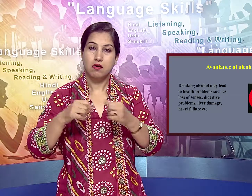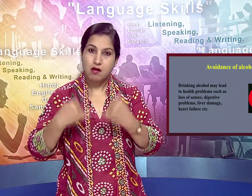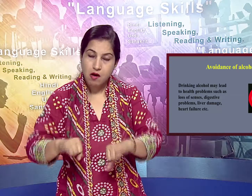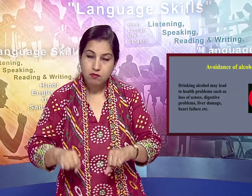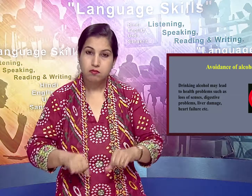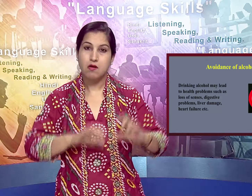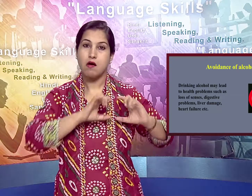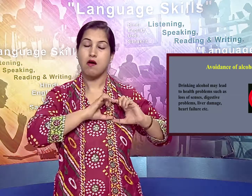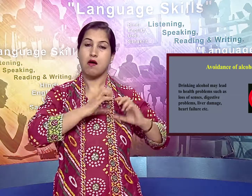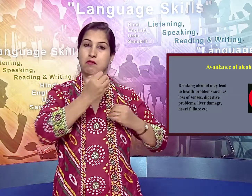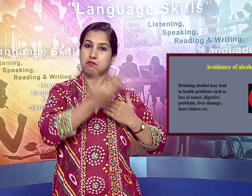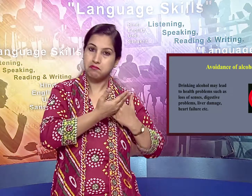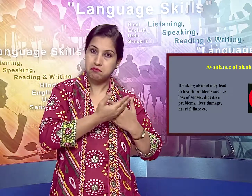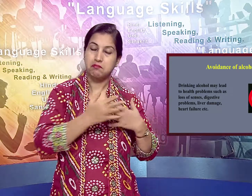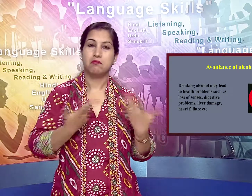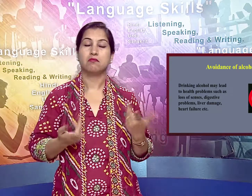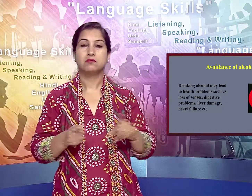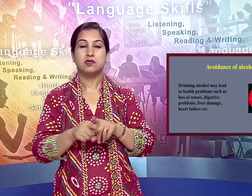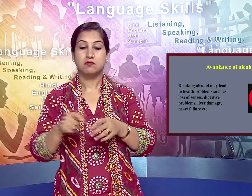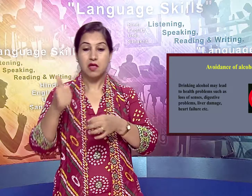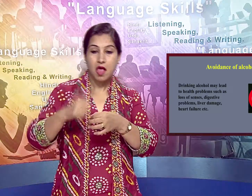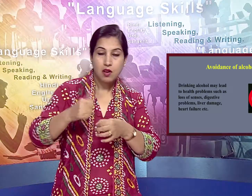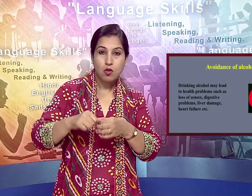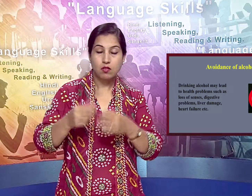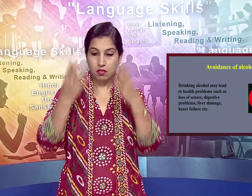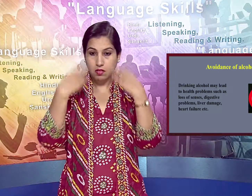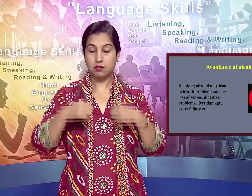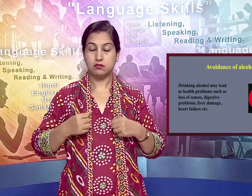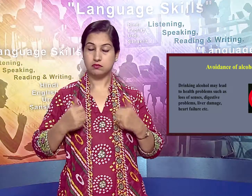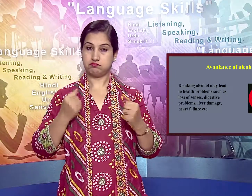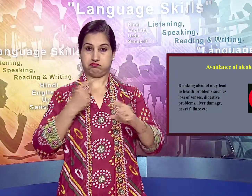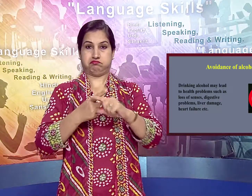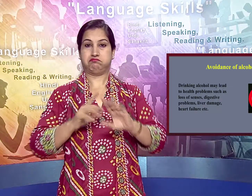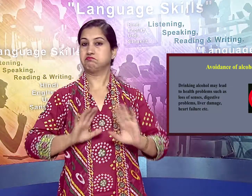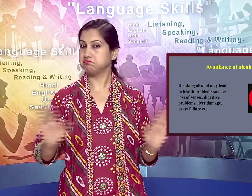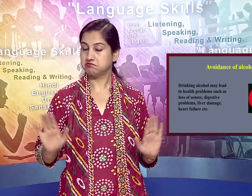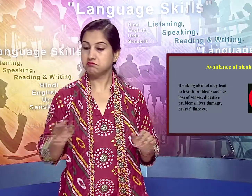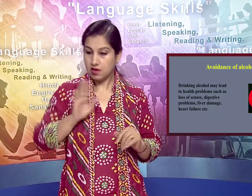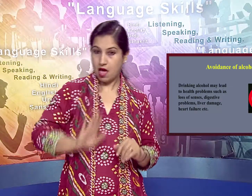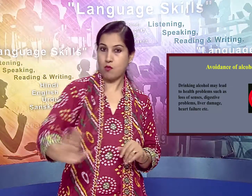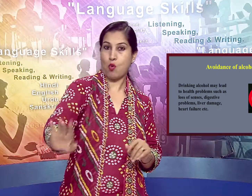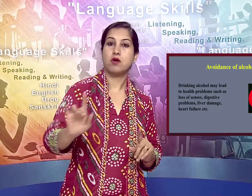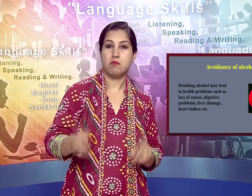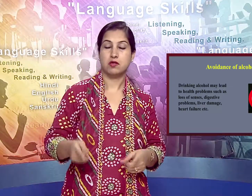etc. Therefore, alcohol is not good for our health. We should avoid it.